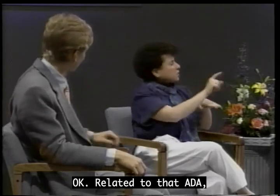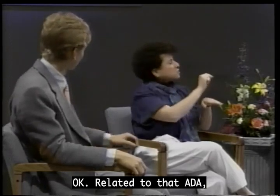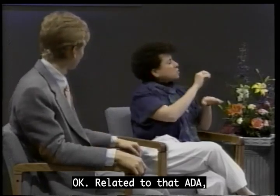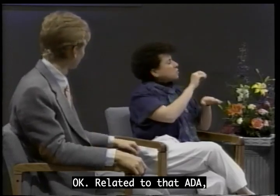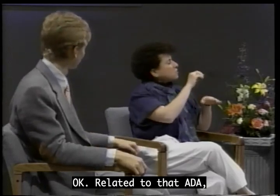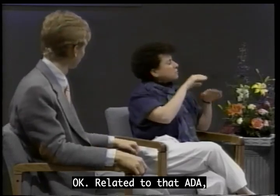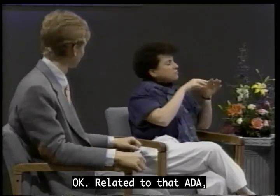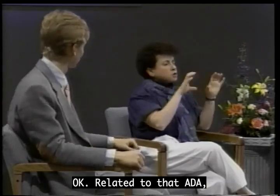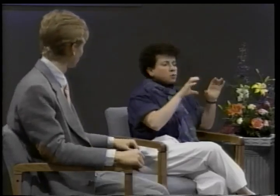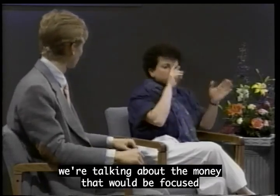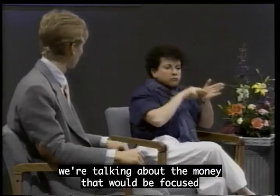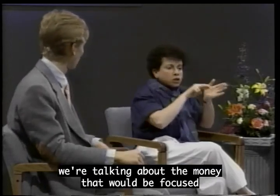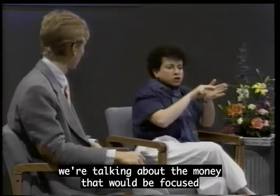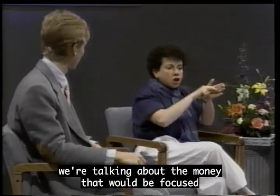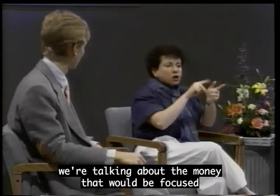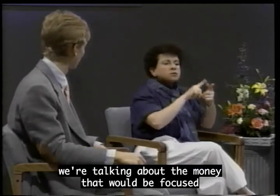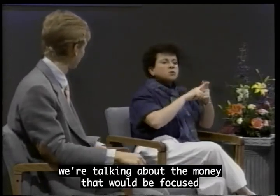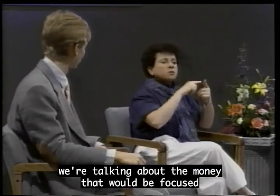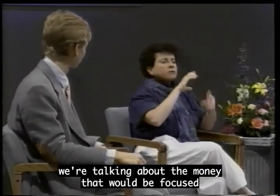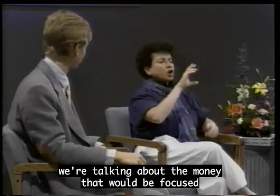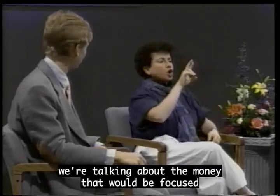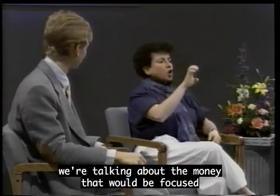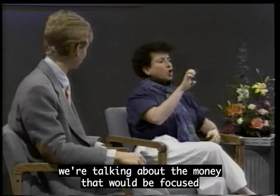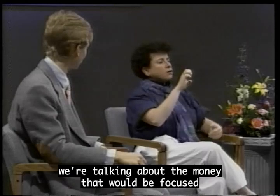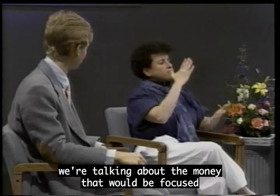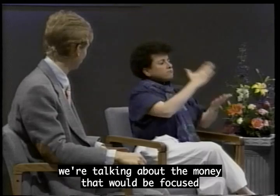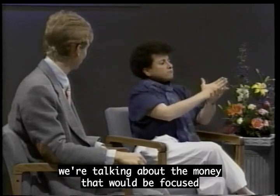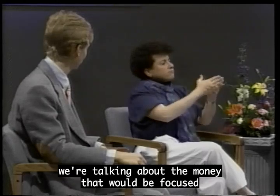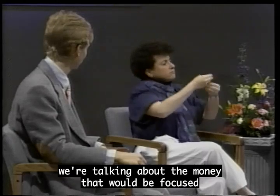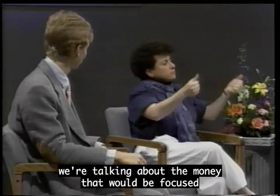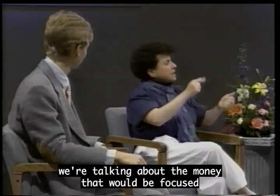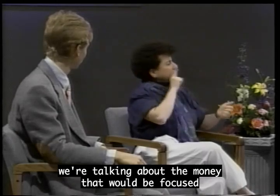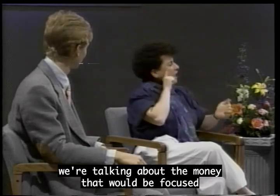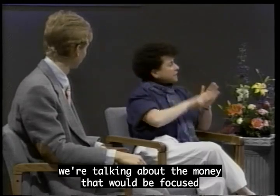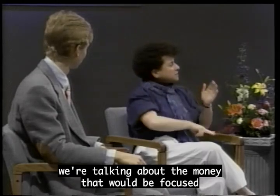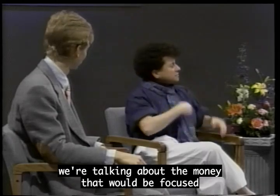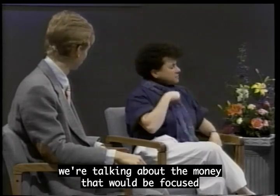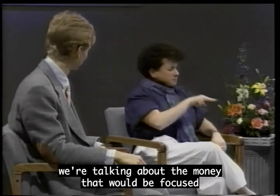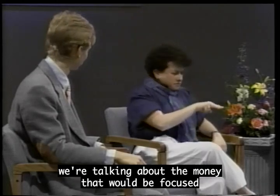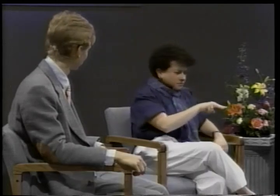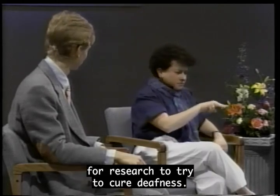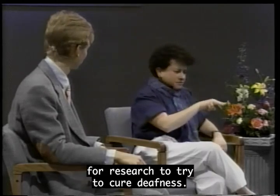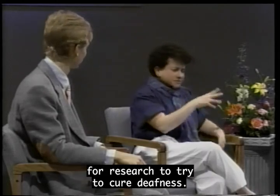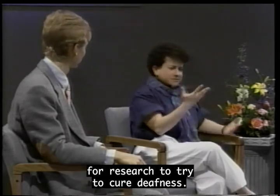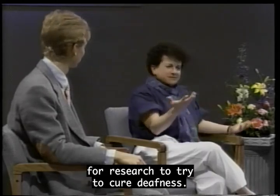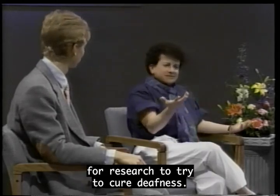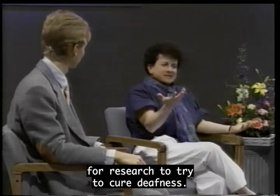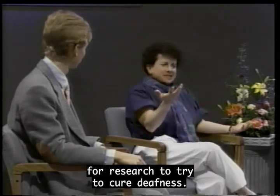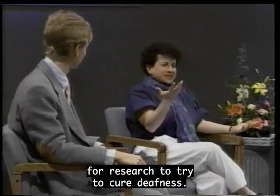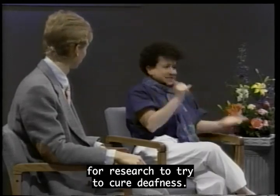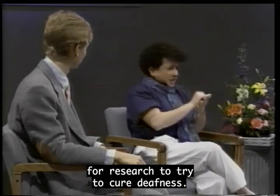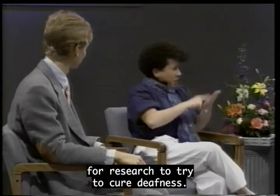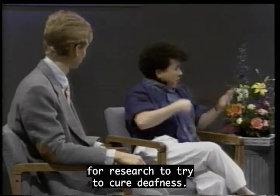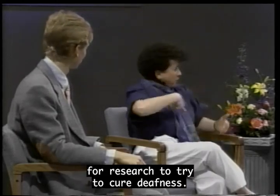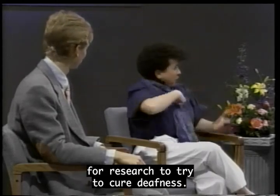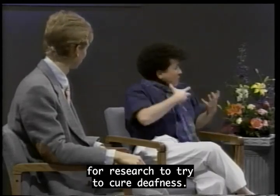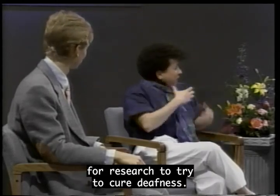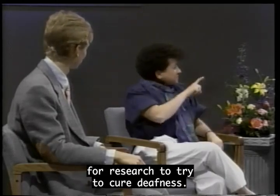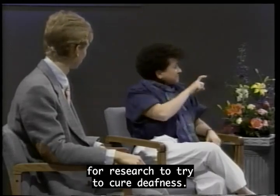we were talking about the money that would be focused for research to try to cure deafness. Is that